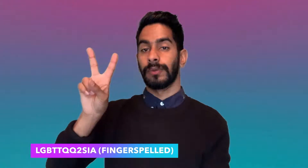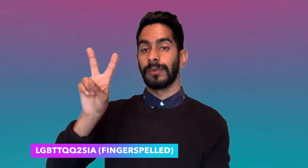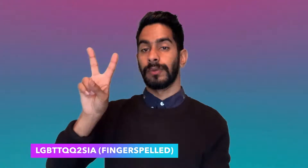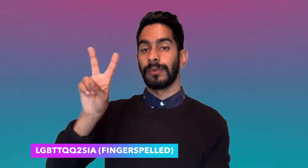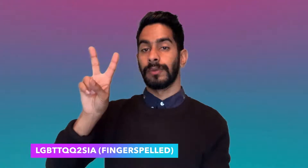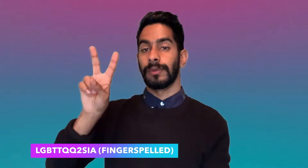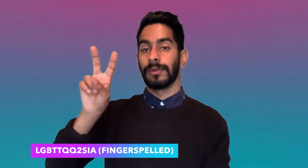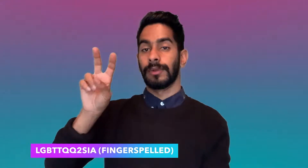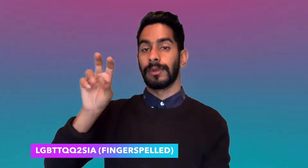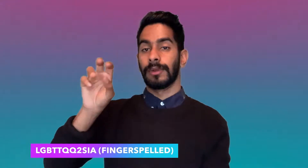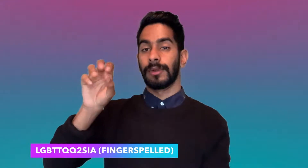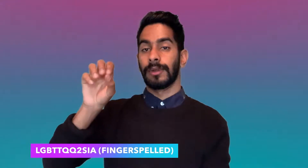2